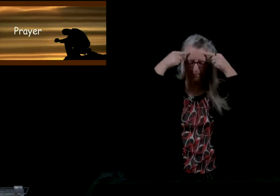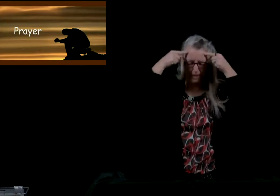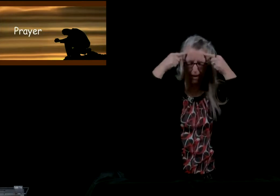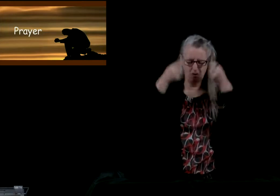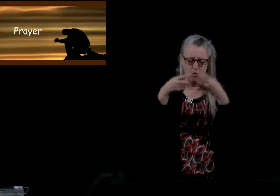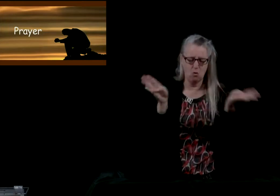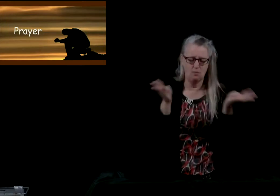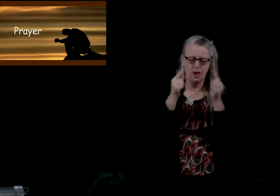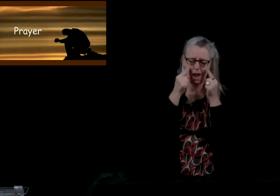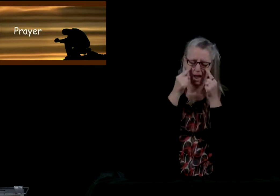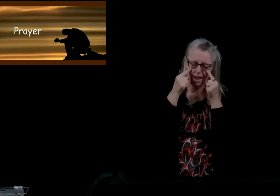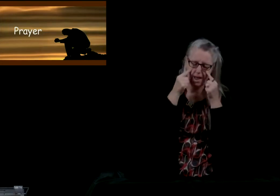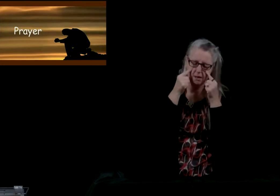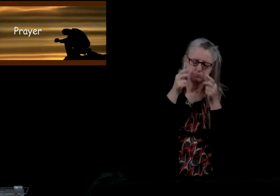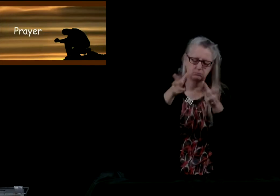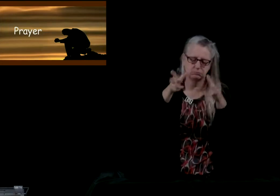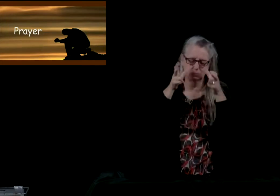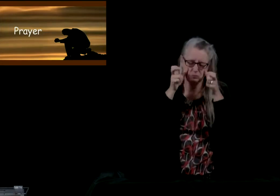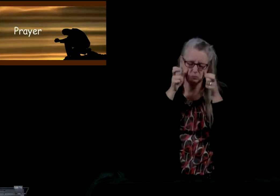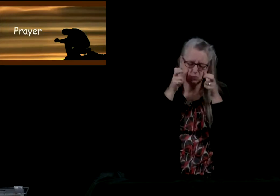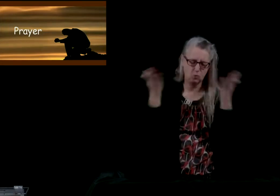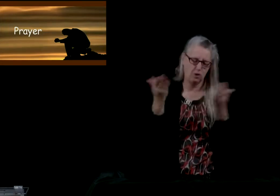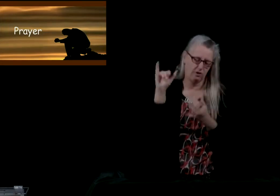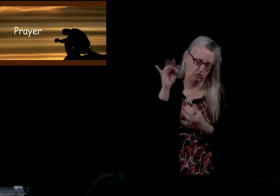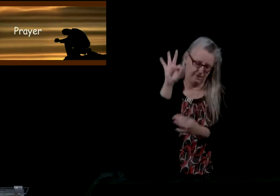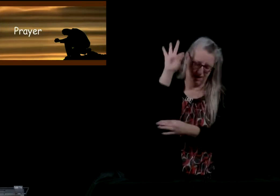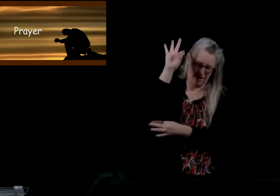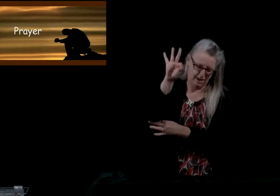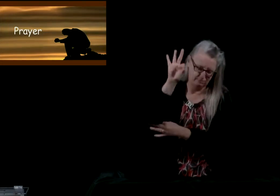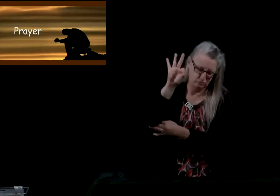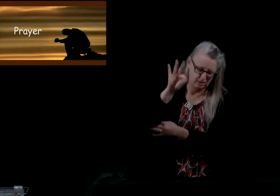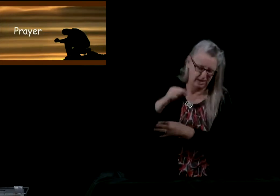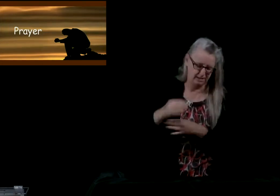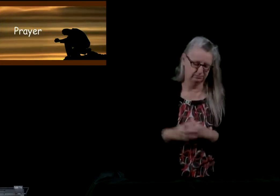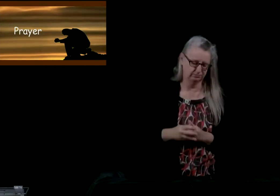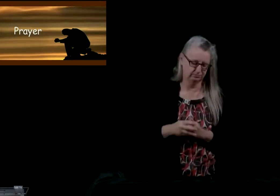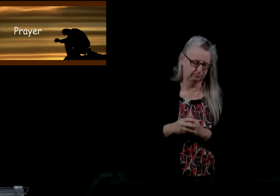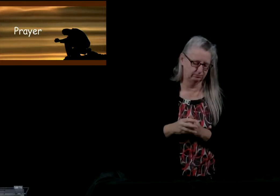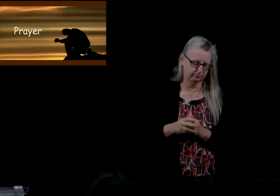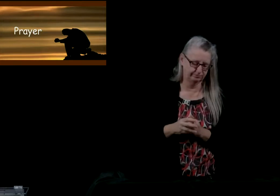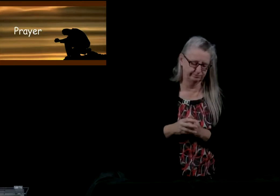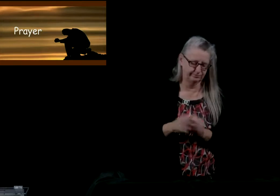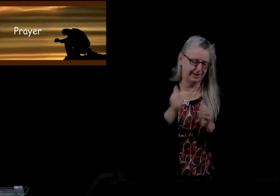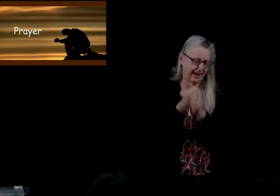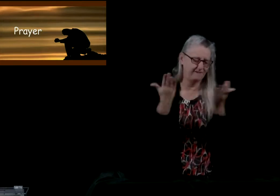our hearts and our minds and open our eyes so that we can take in what Jeff has to tell us today.